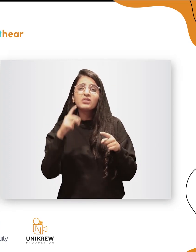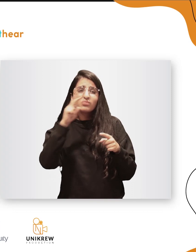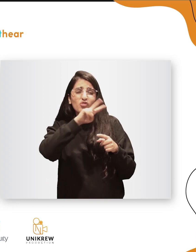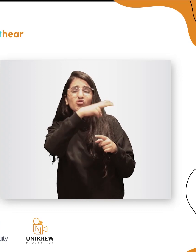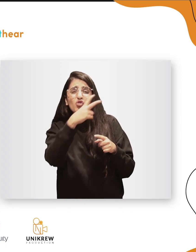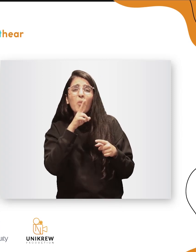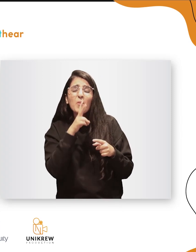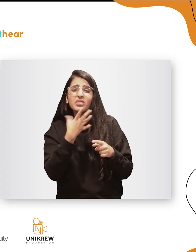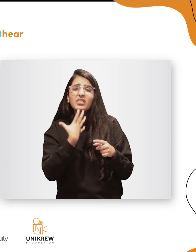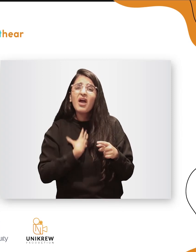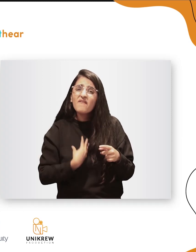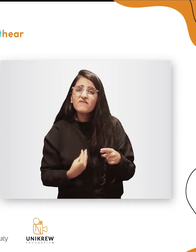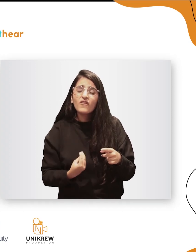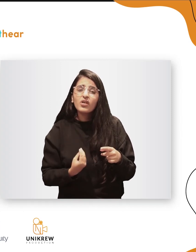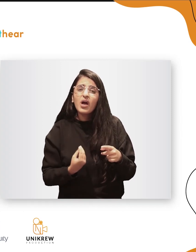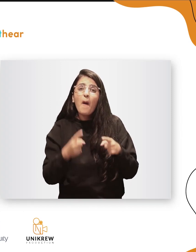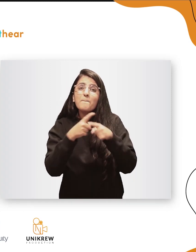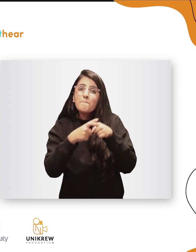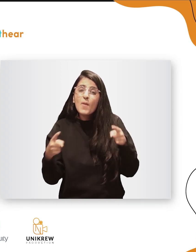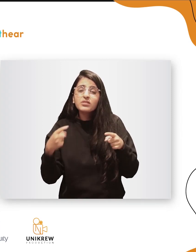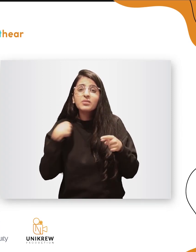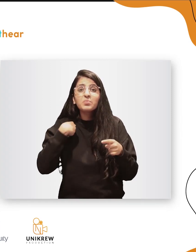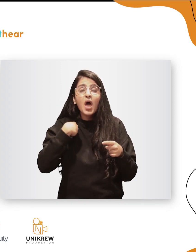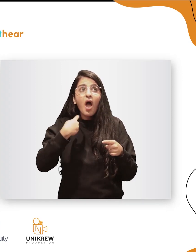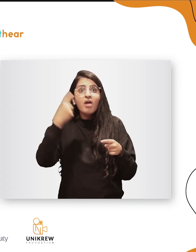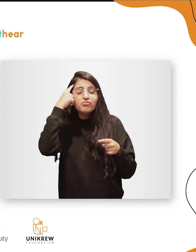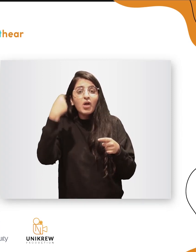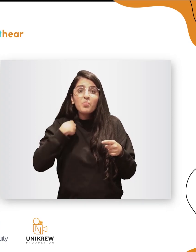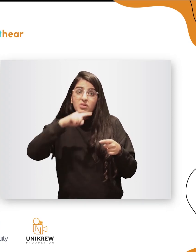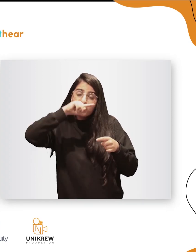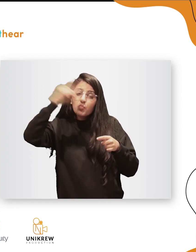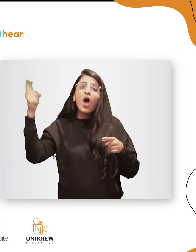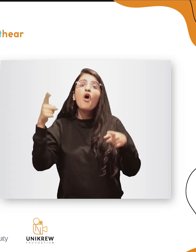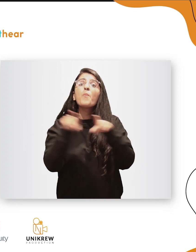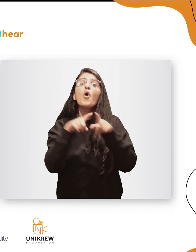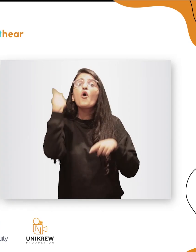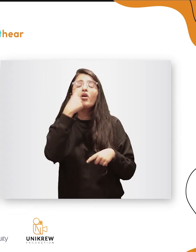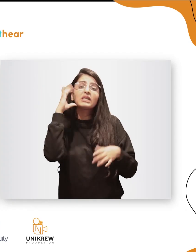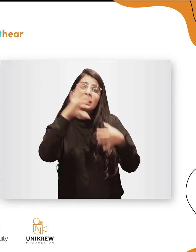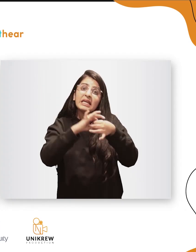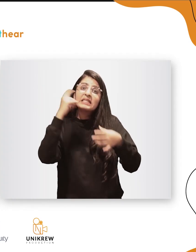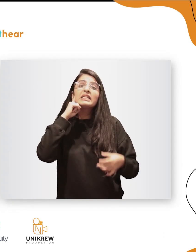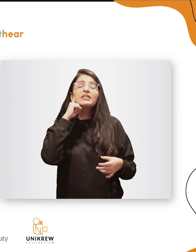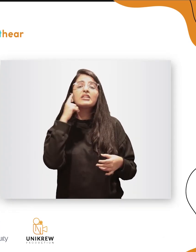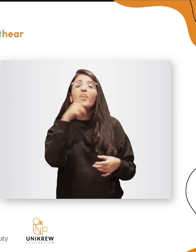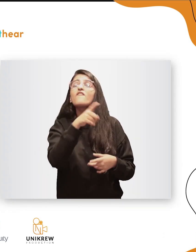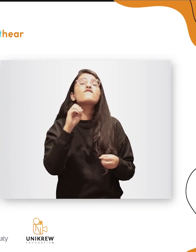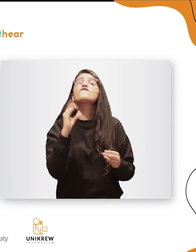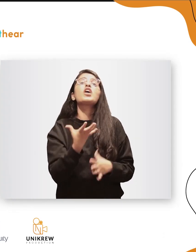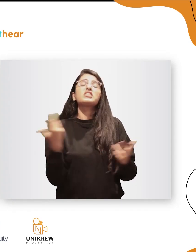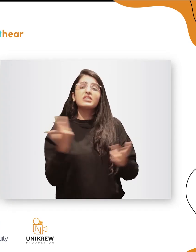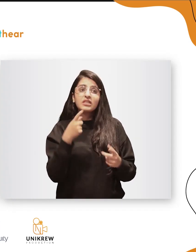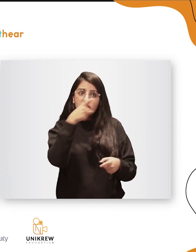Unfortunately, that's something else. That's one of the things that I think we can be very proud of Connect here